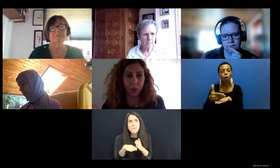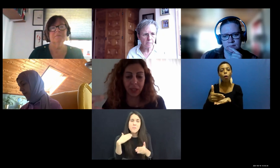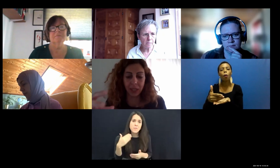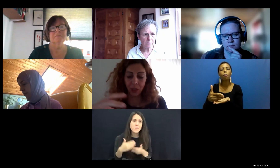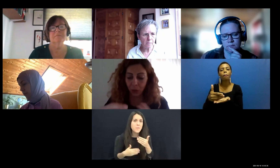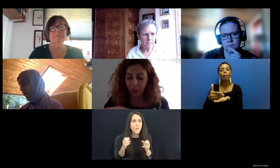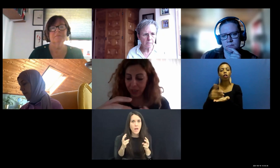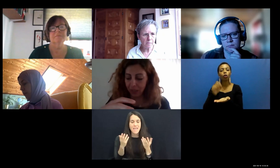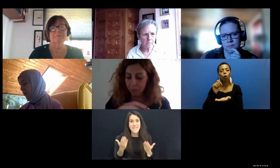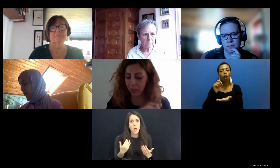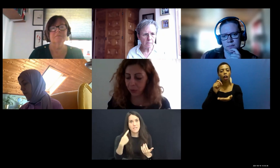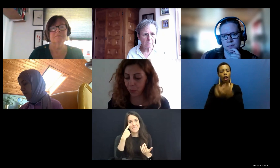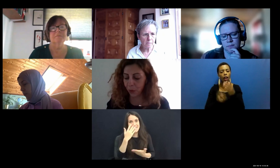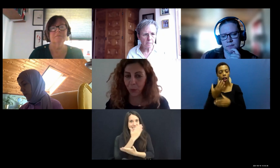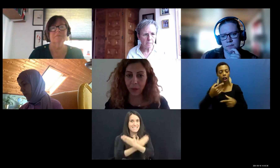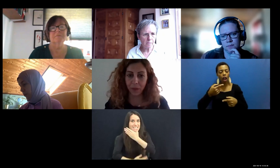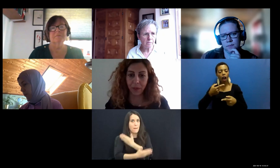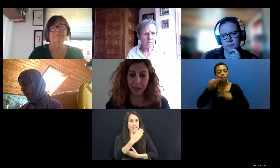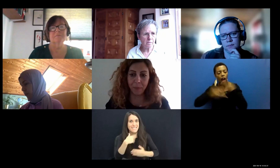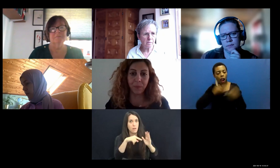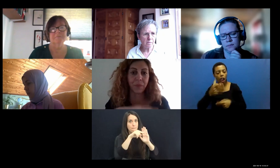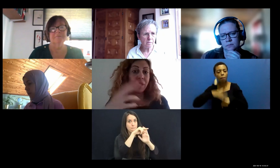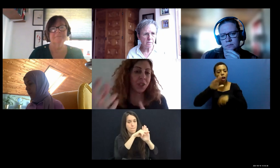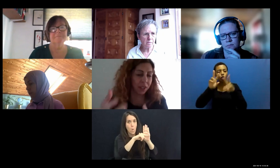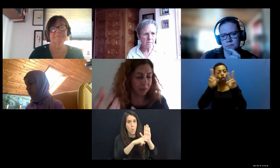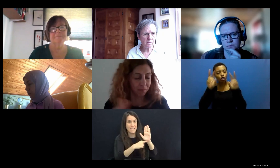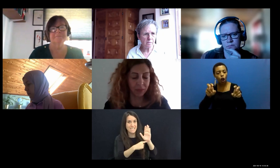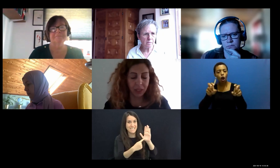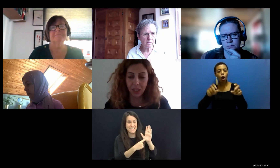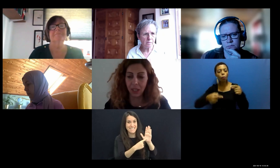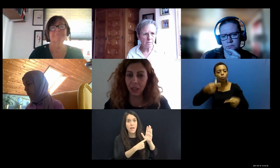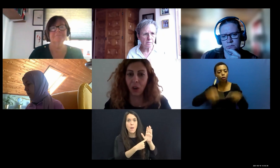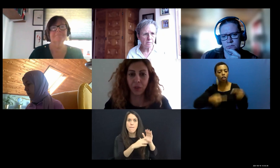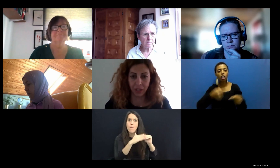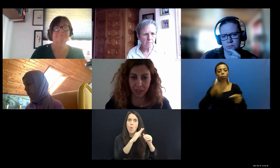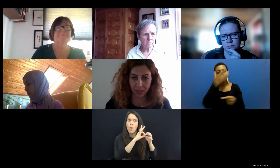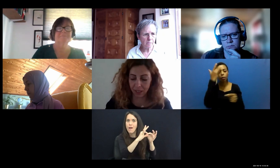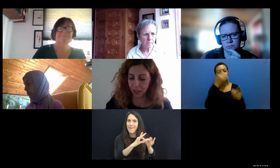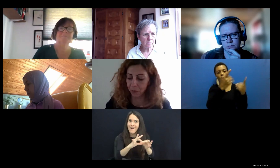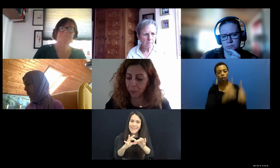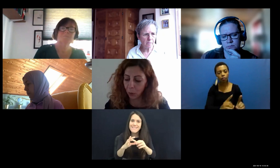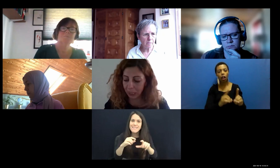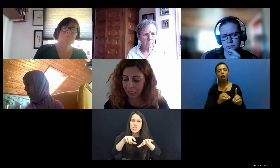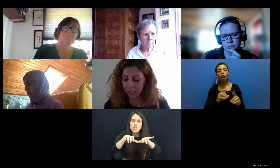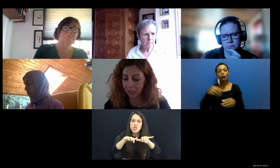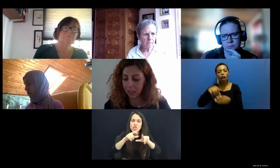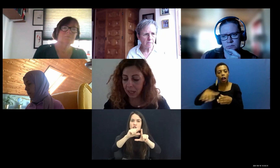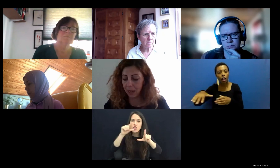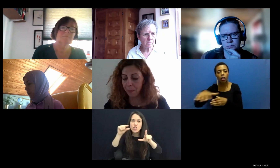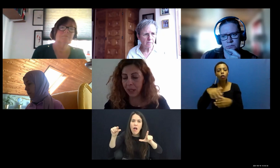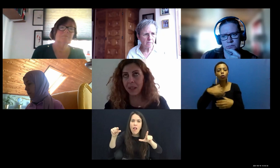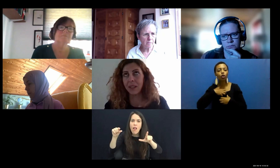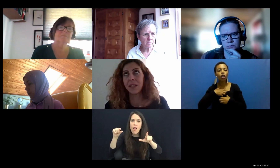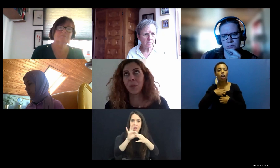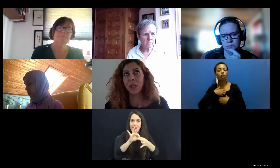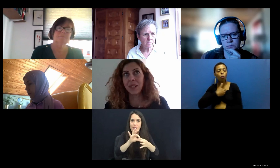disability policy talking a bit more with digital governance kind of policies,